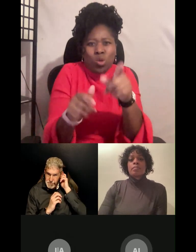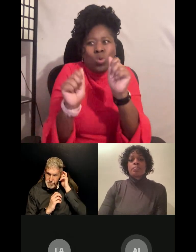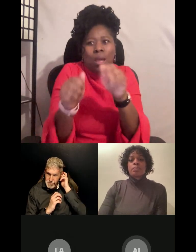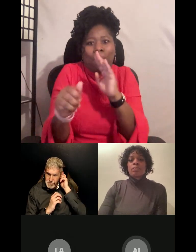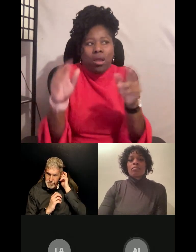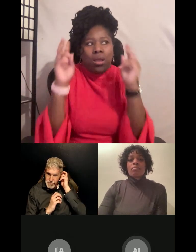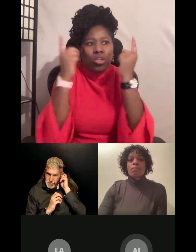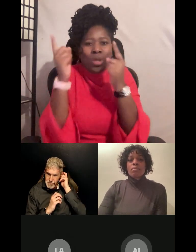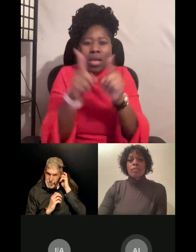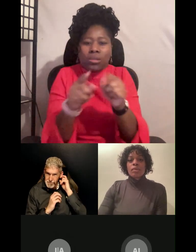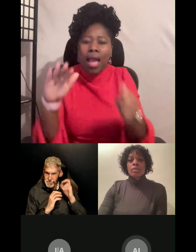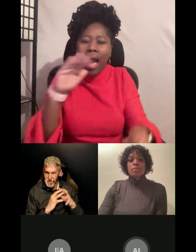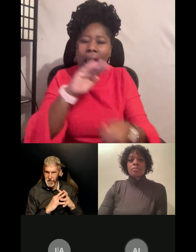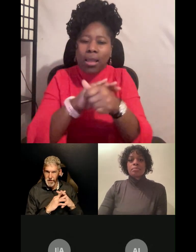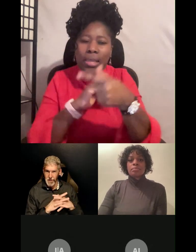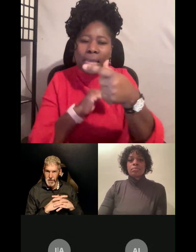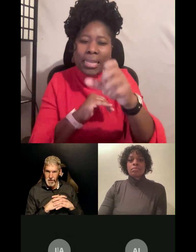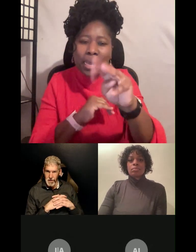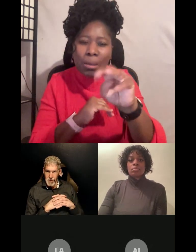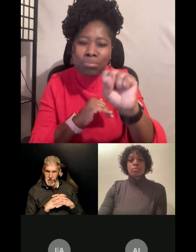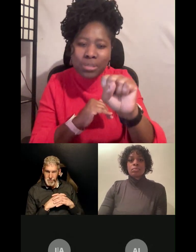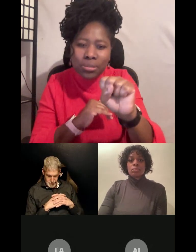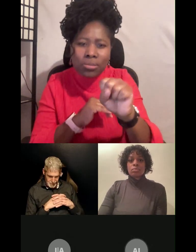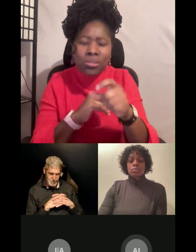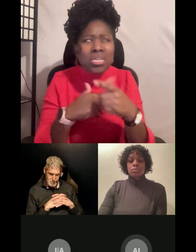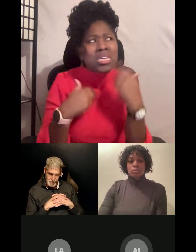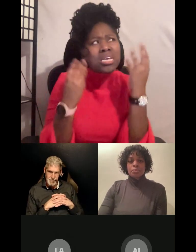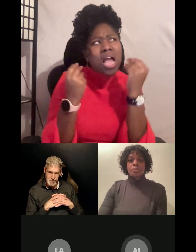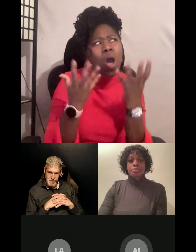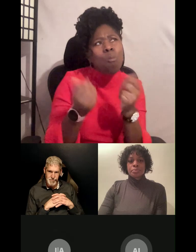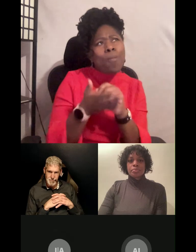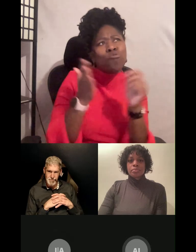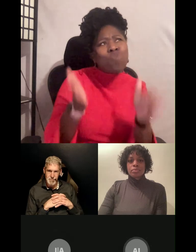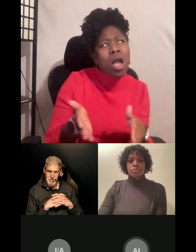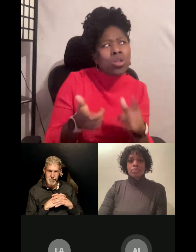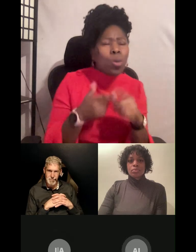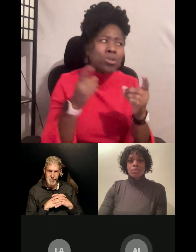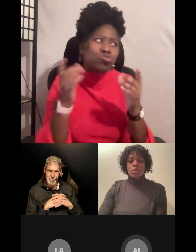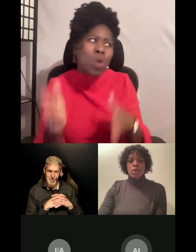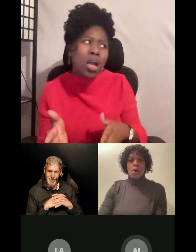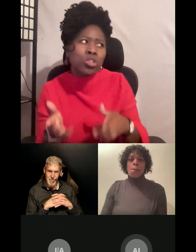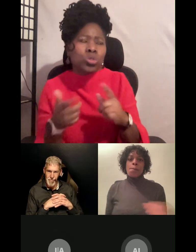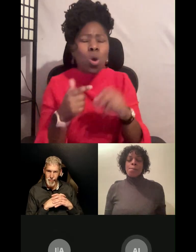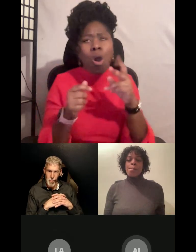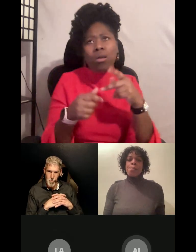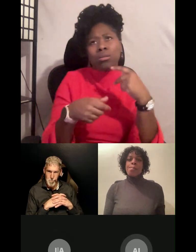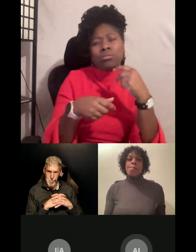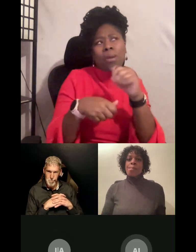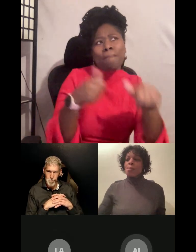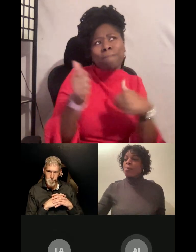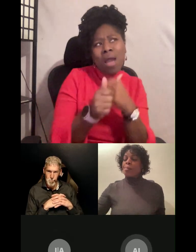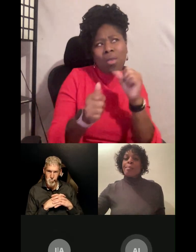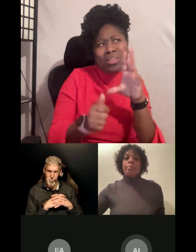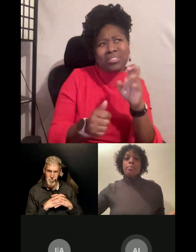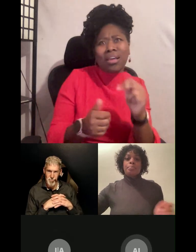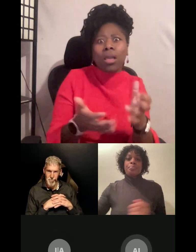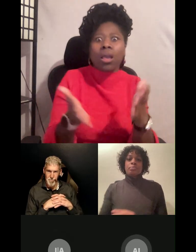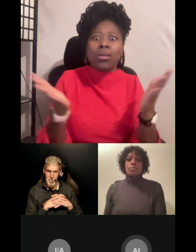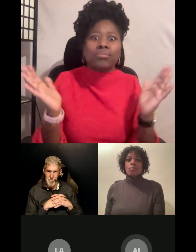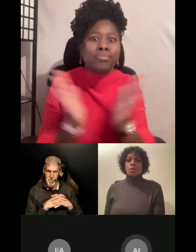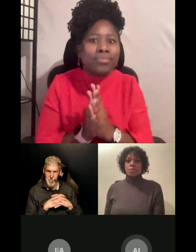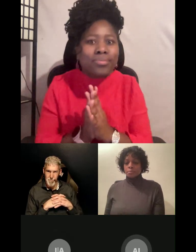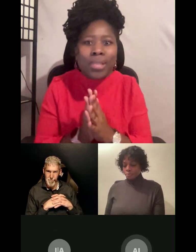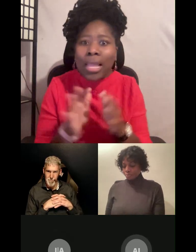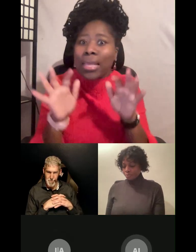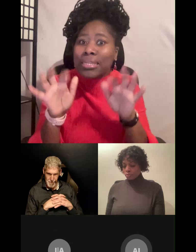blind people. If they want to get involved, you know, you can't hide. You can't be can say, "Oh, I want to be